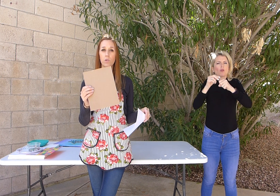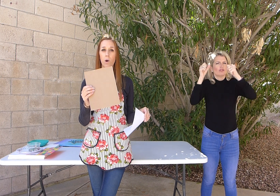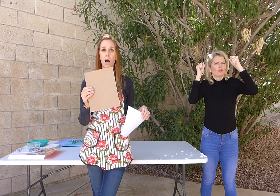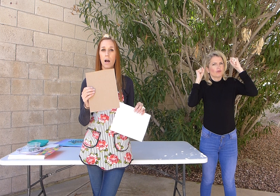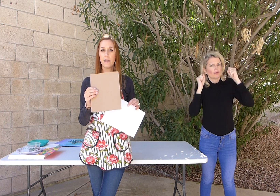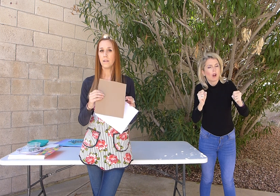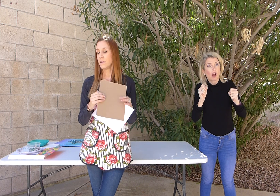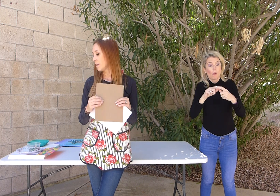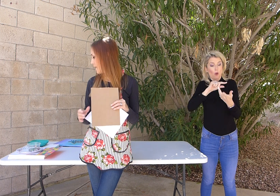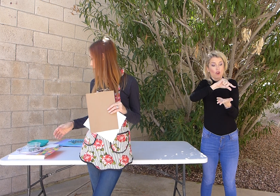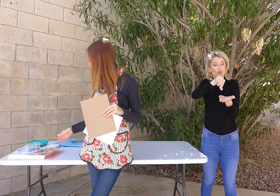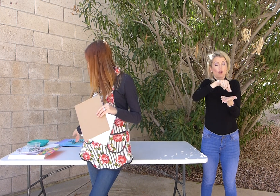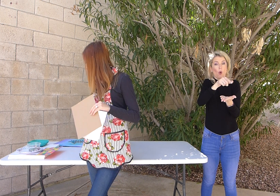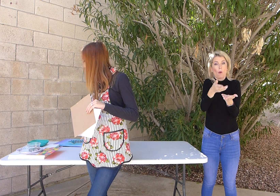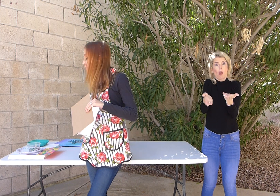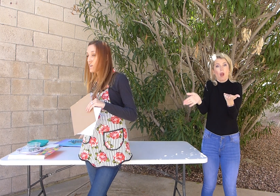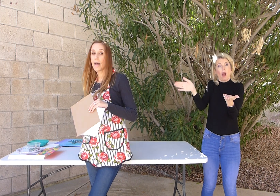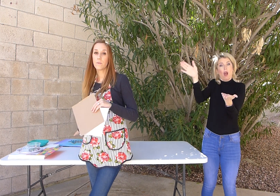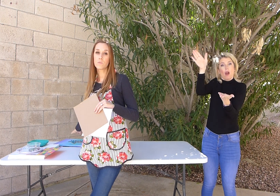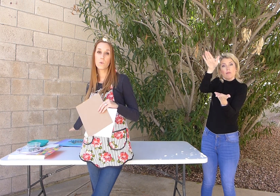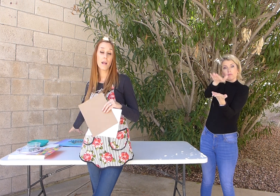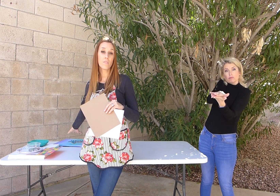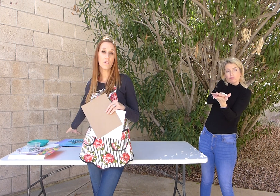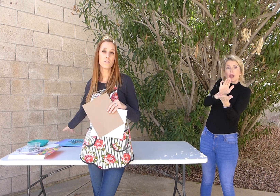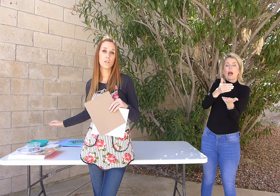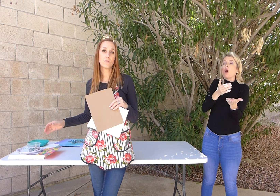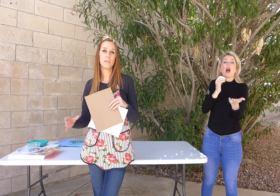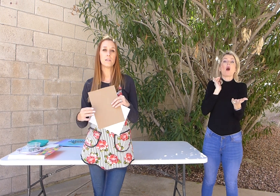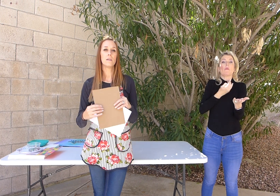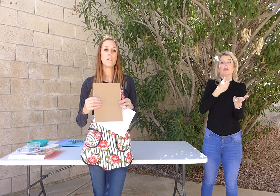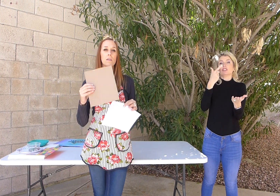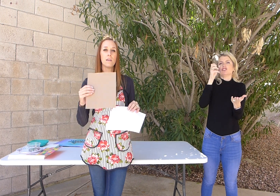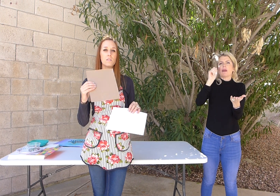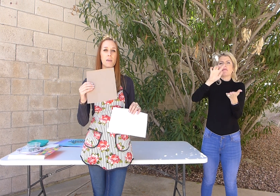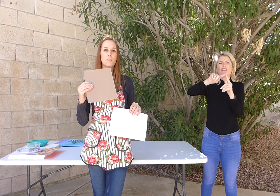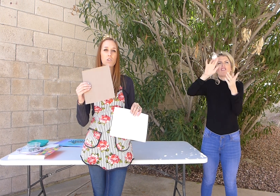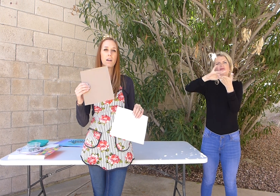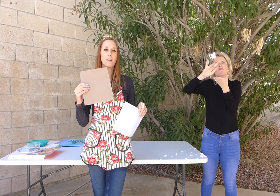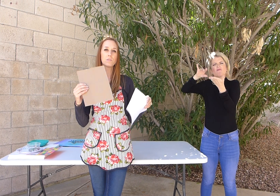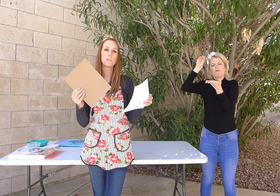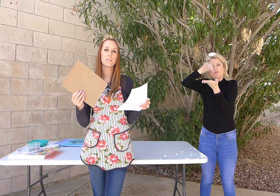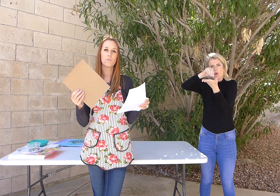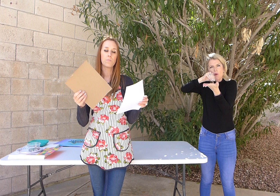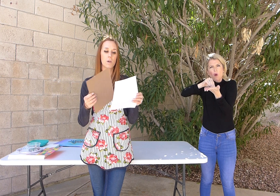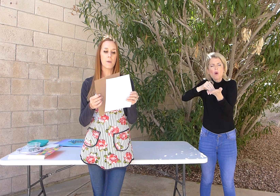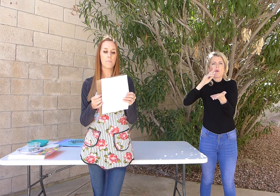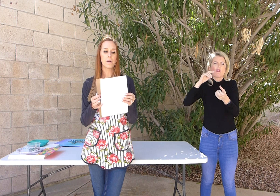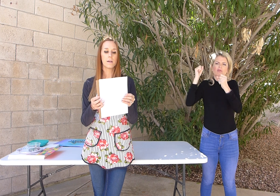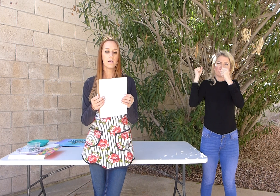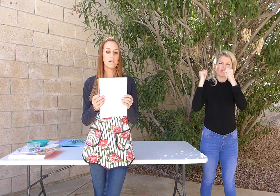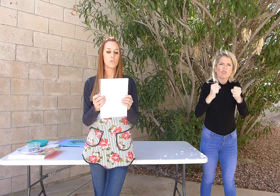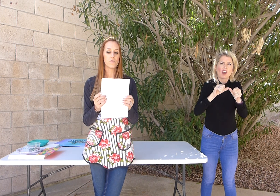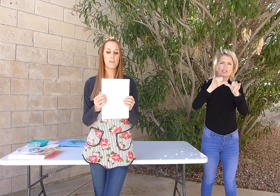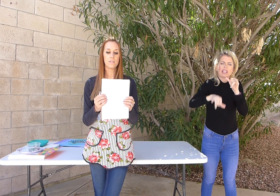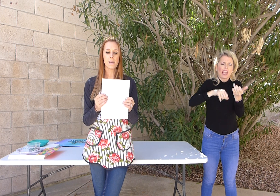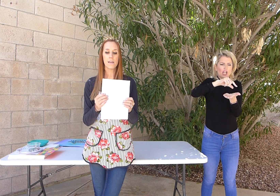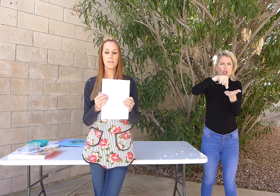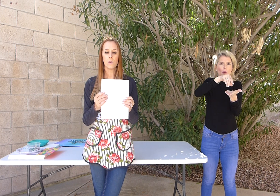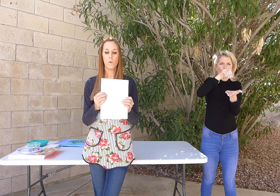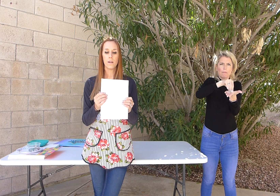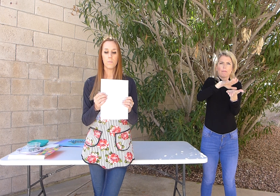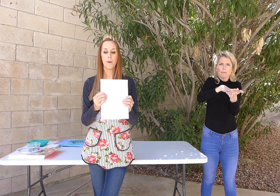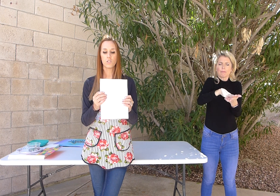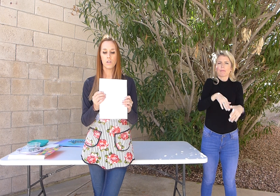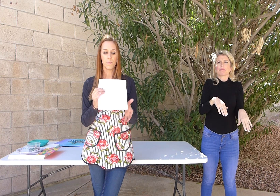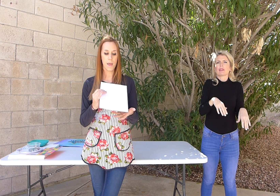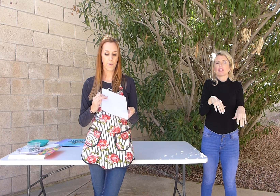we glue on our little gems or whatever you've chosen, you need to make it strong enough so it doesn't rip your paper. So first thing,